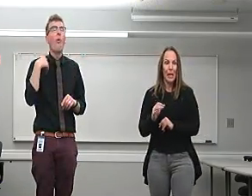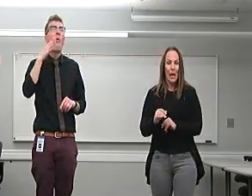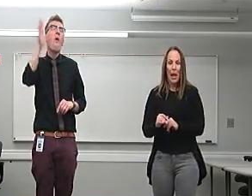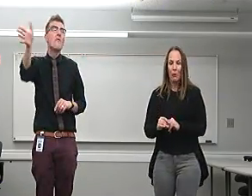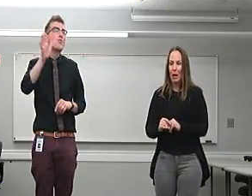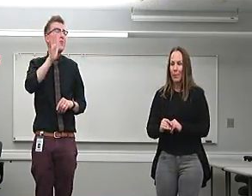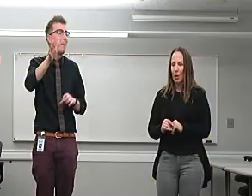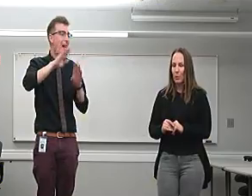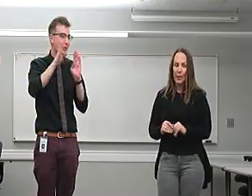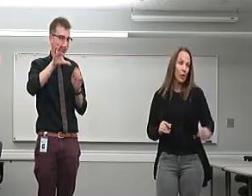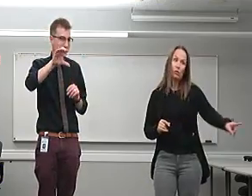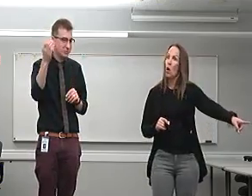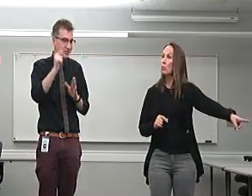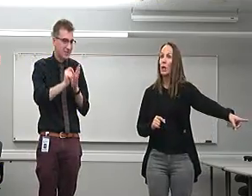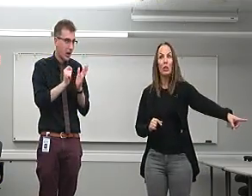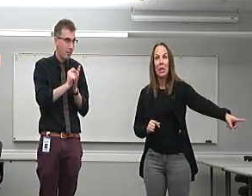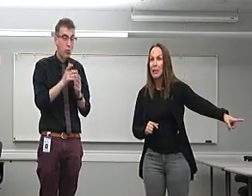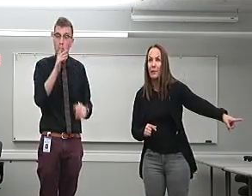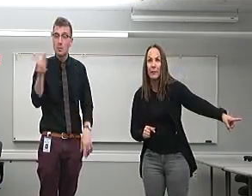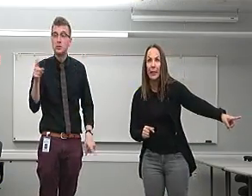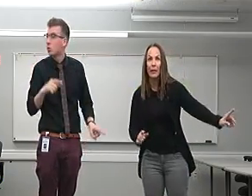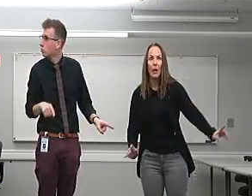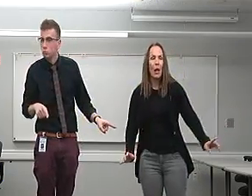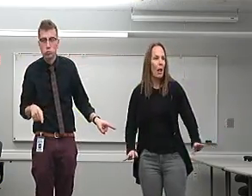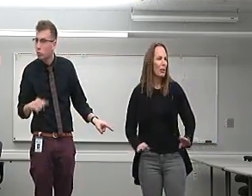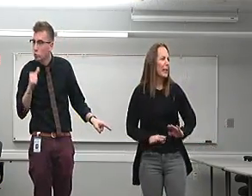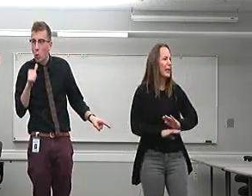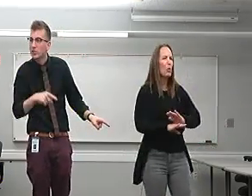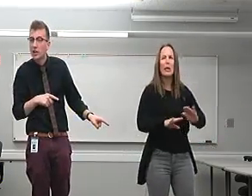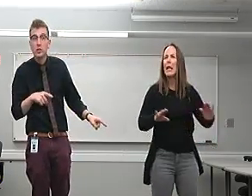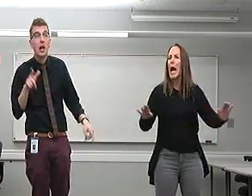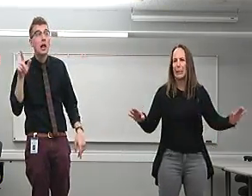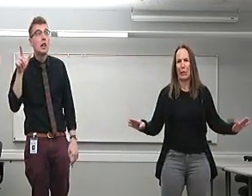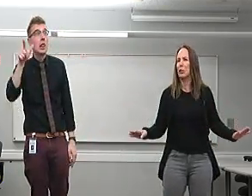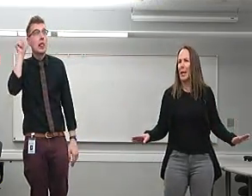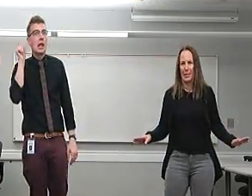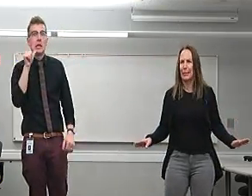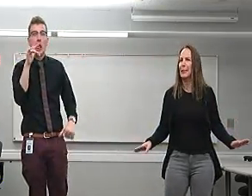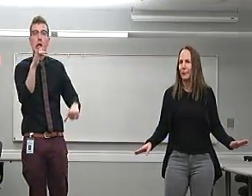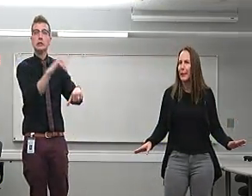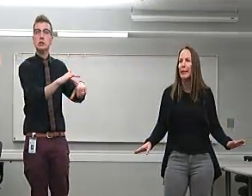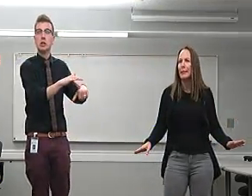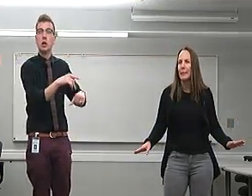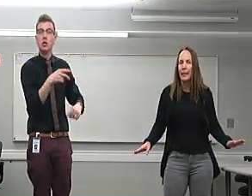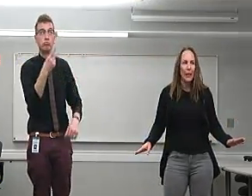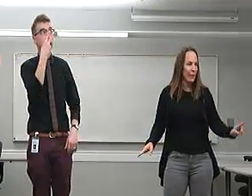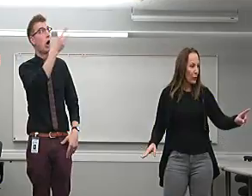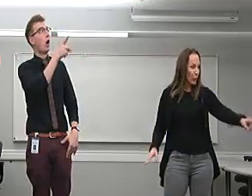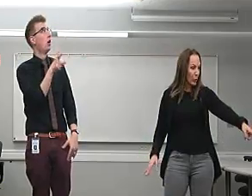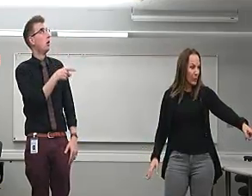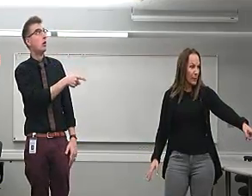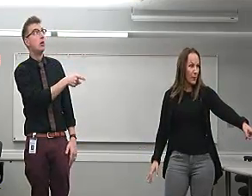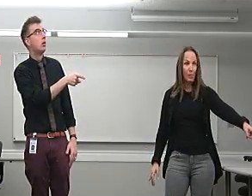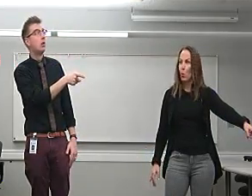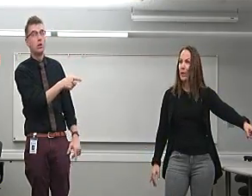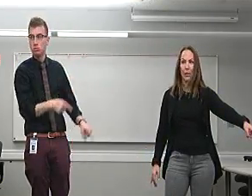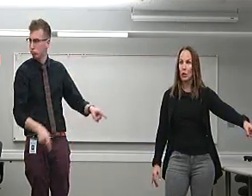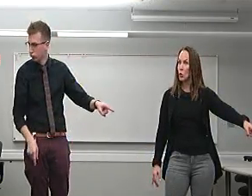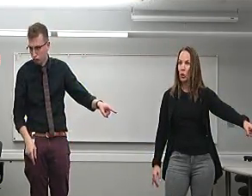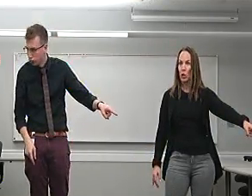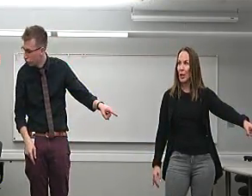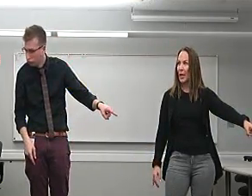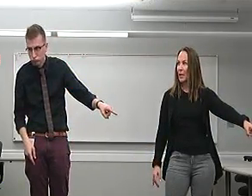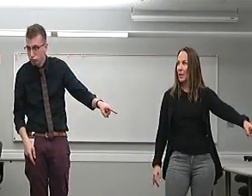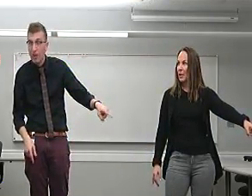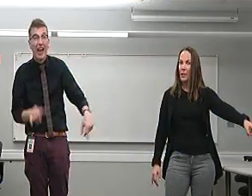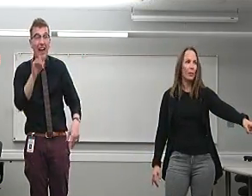would be like, don't touch the nativity. Leah would not touch that nativity. If you looked at something pointed and you shook your head, there